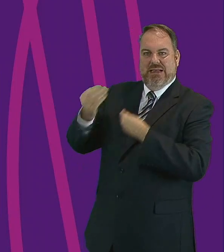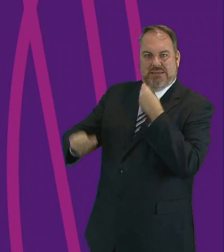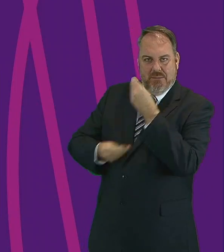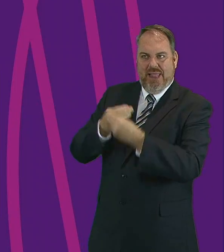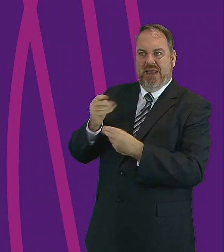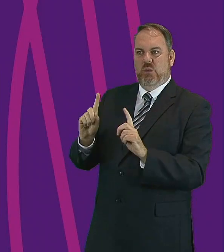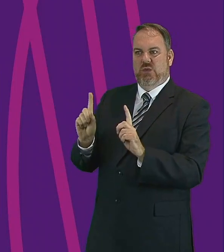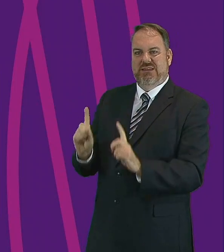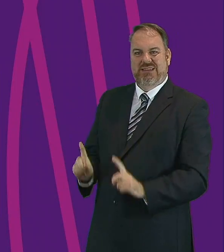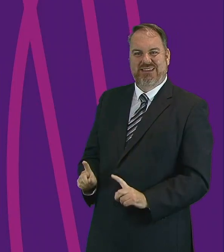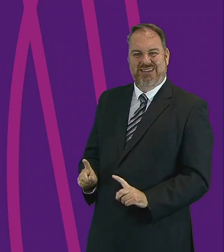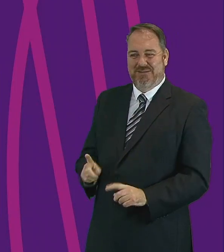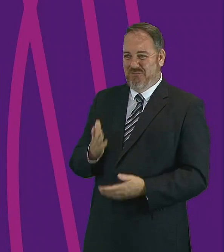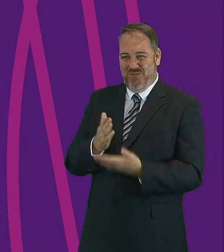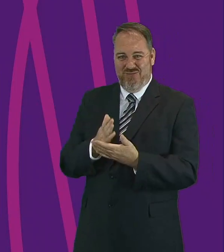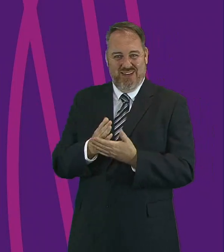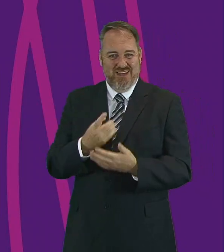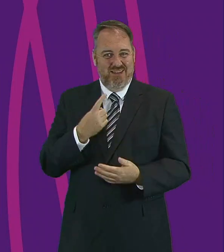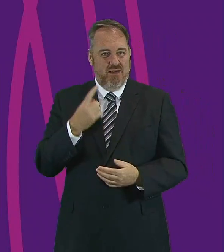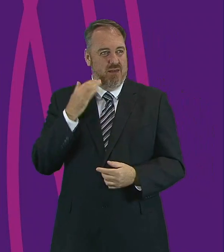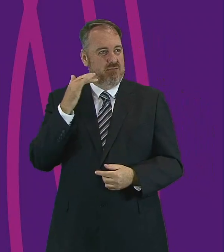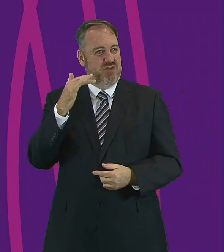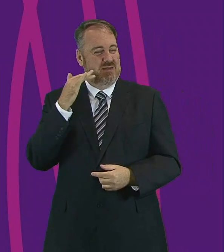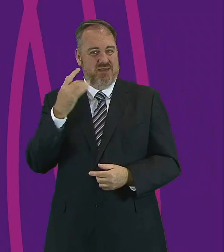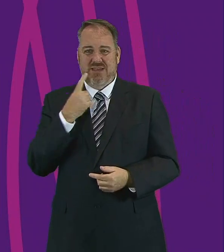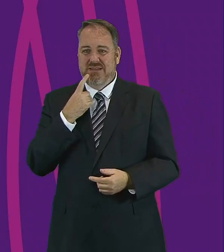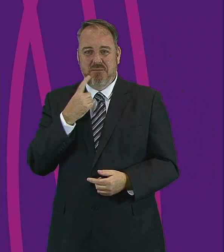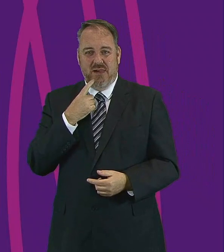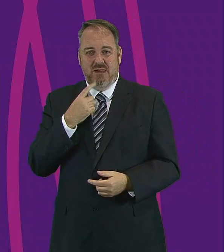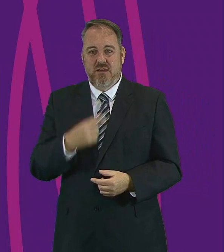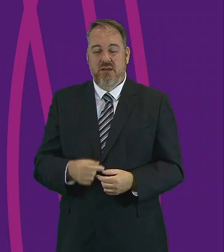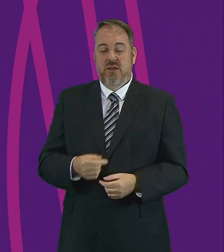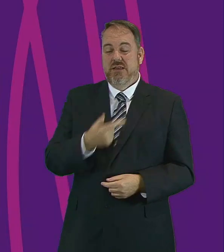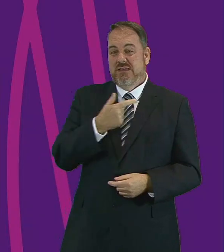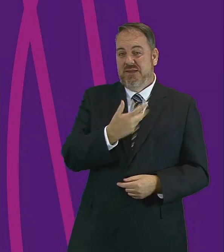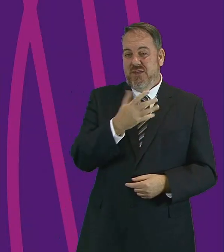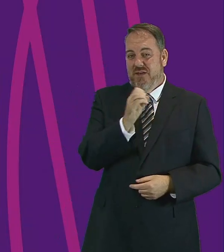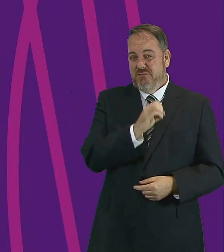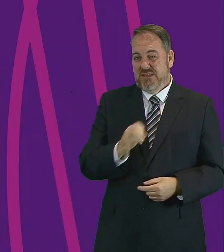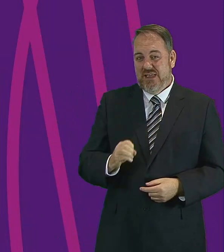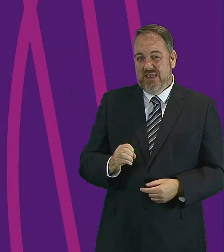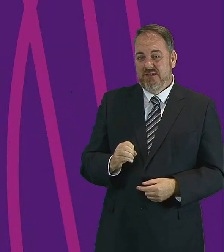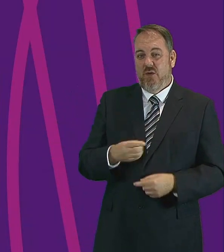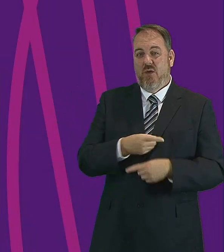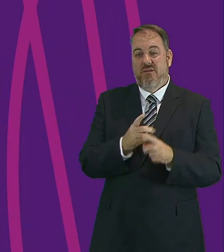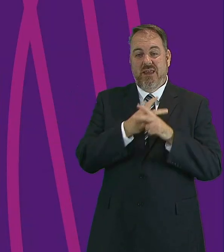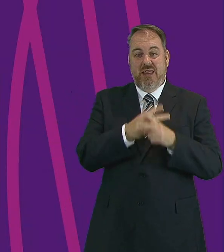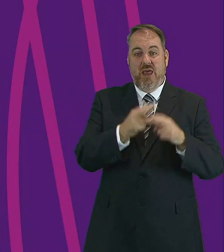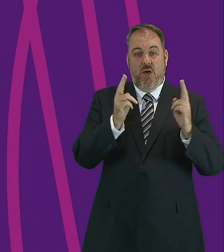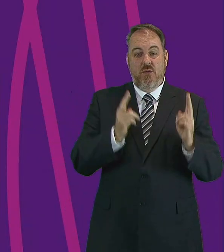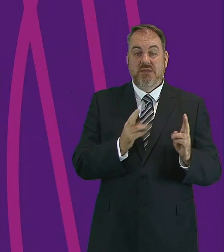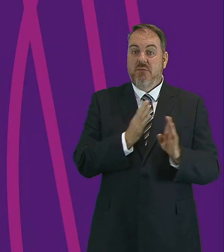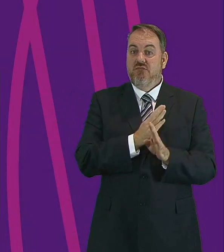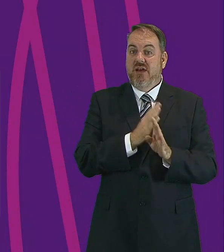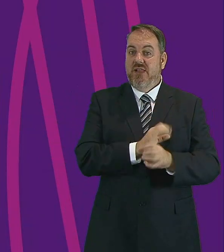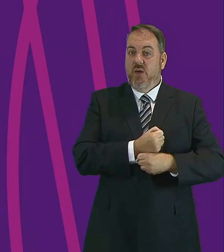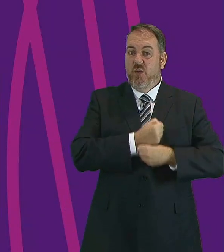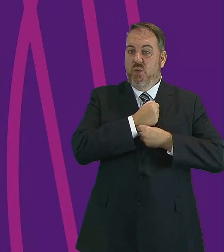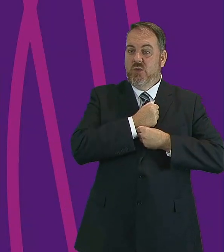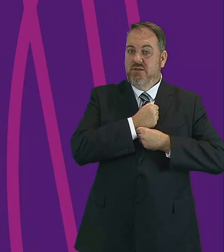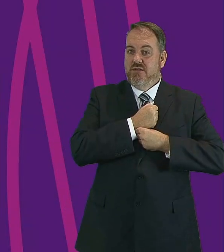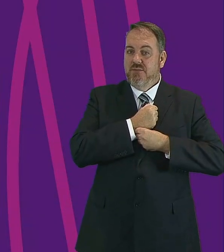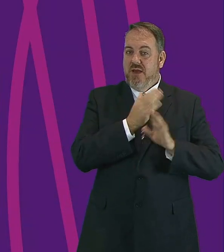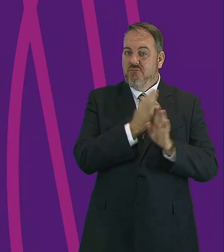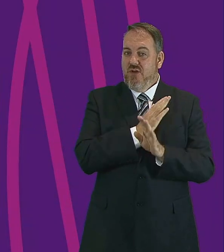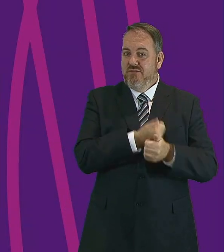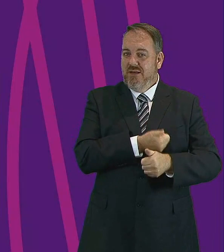should be built on. We know that 3/4 of Scotland's care homes are currently run by private providers,